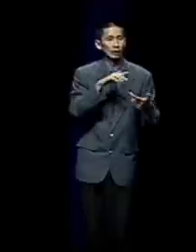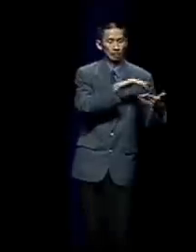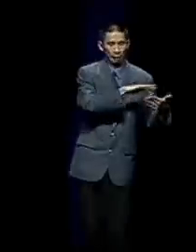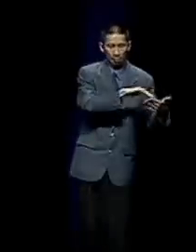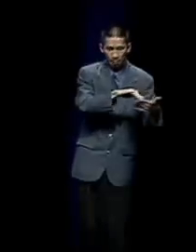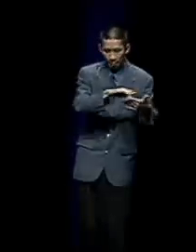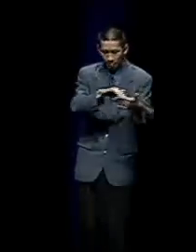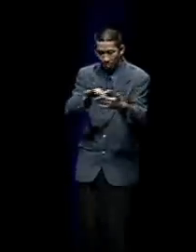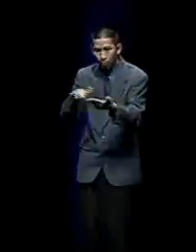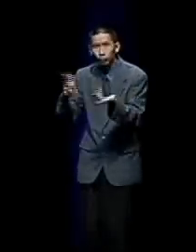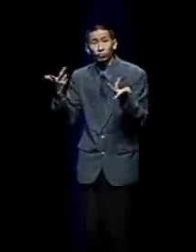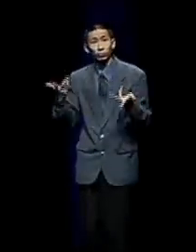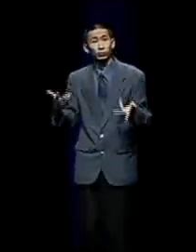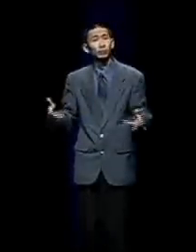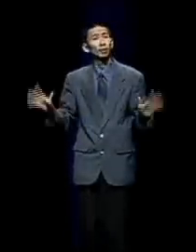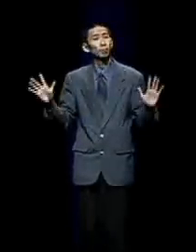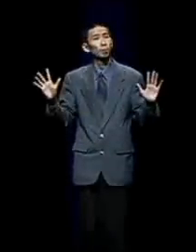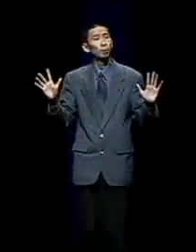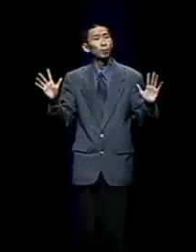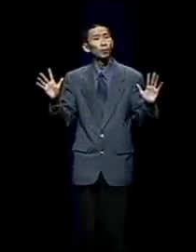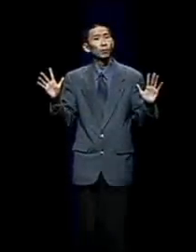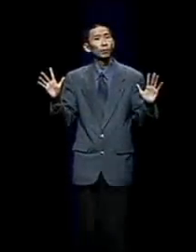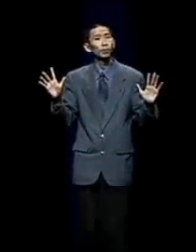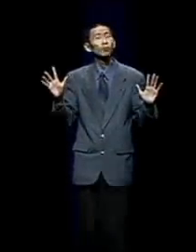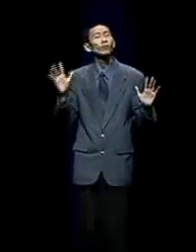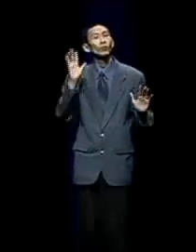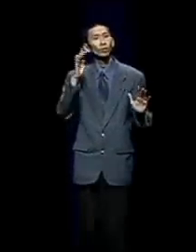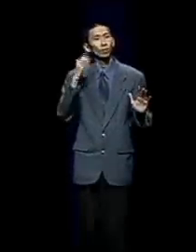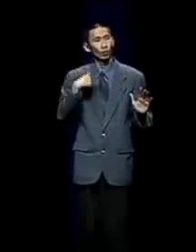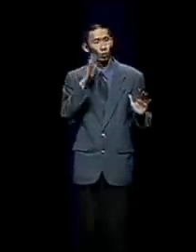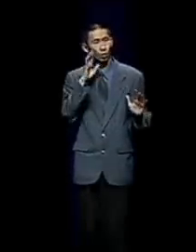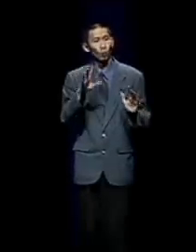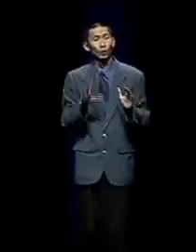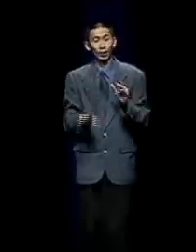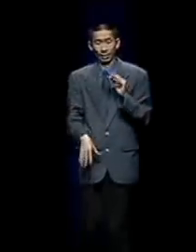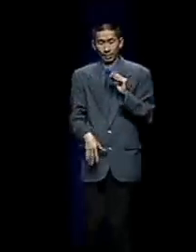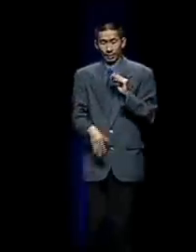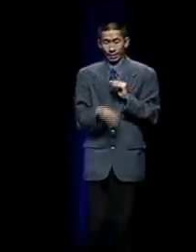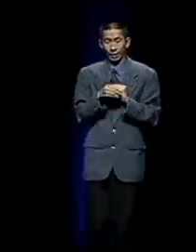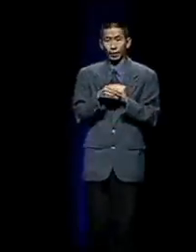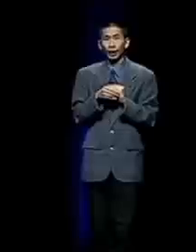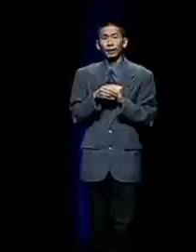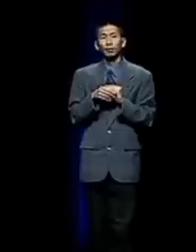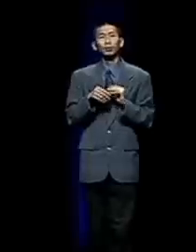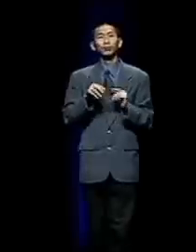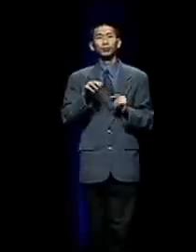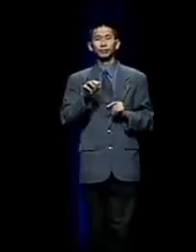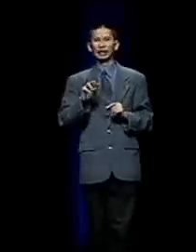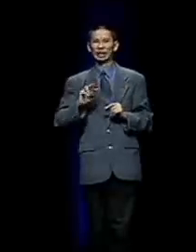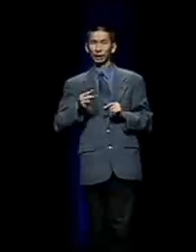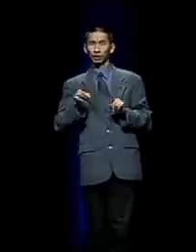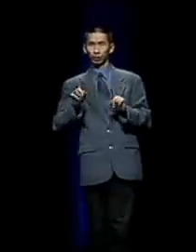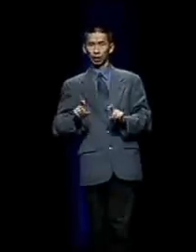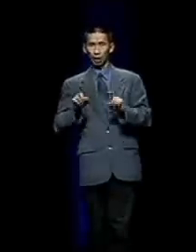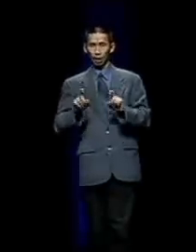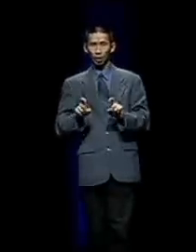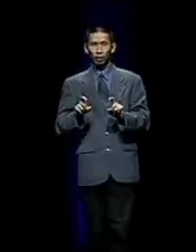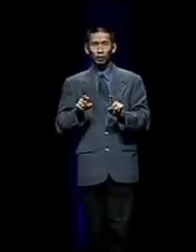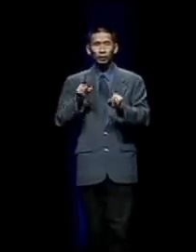doing, there will be an additional exam assessment that's aimed at the level of whatever level two